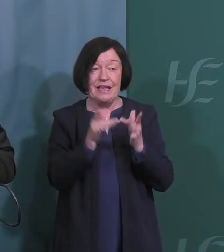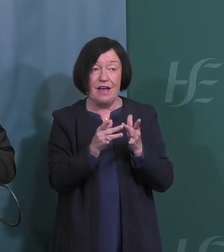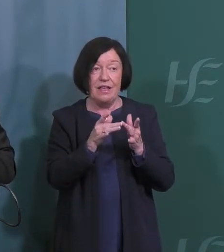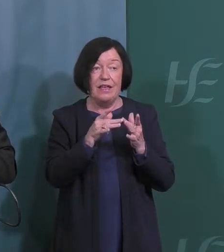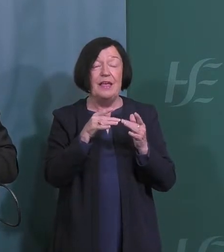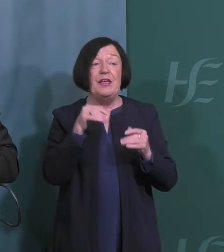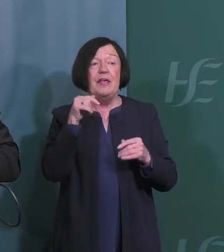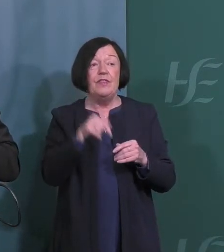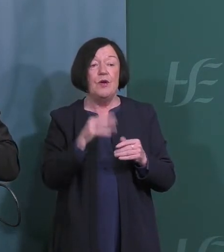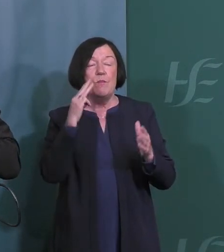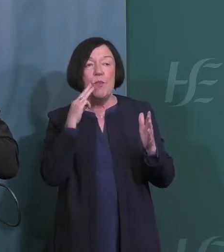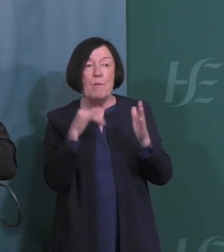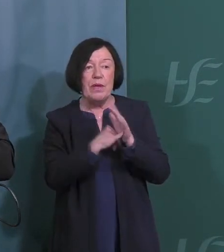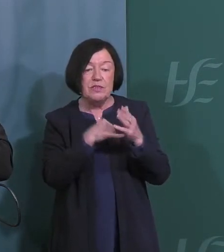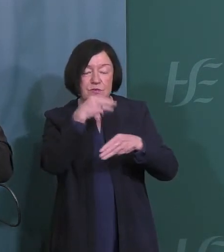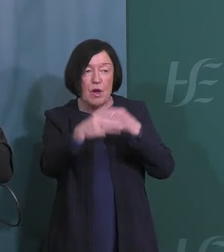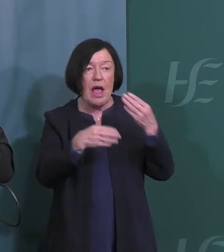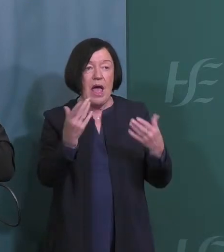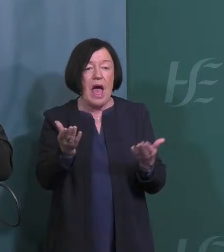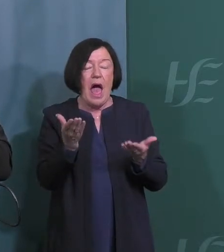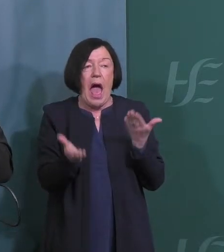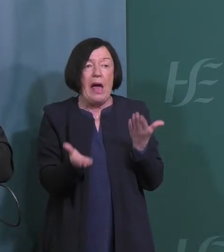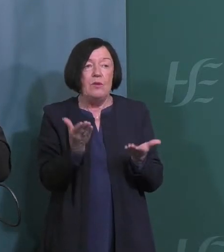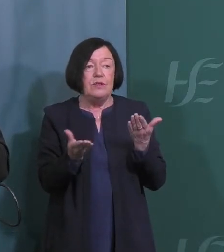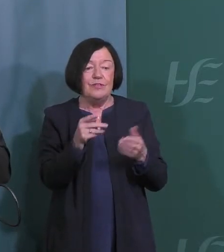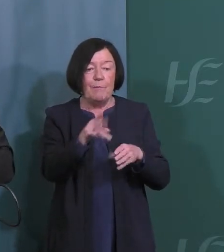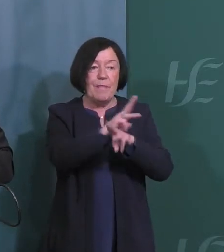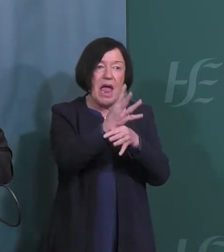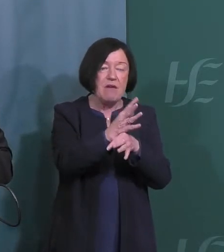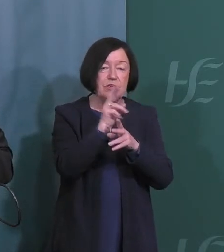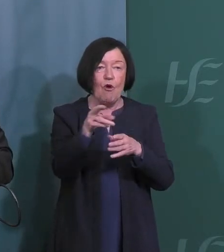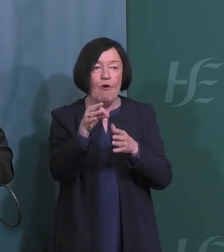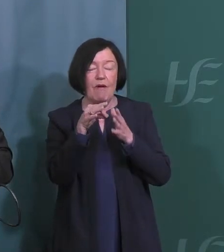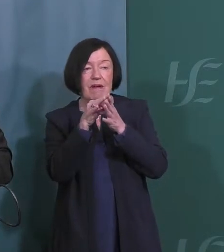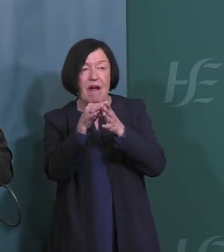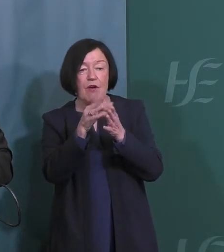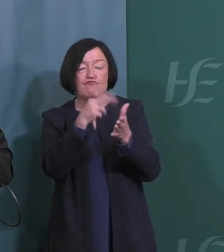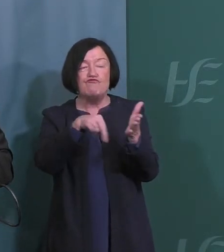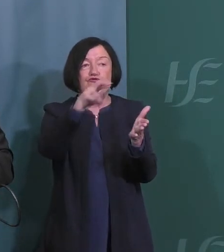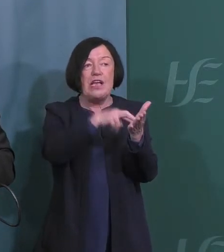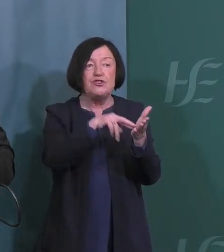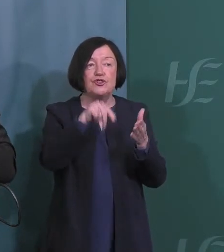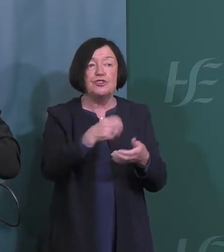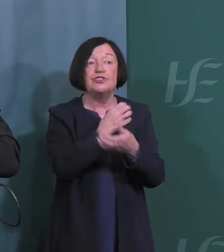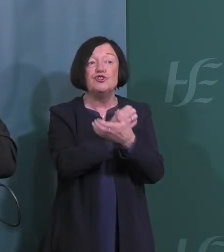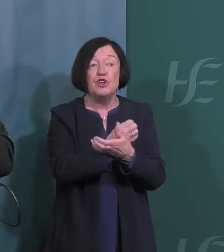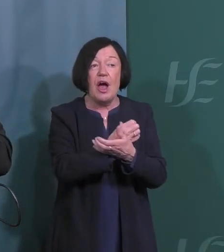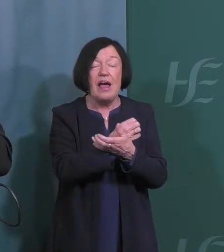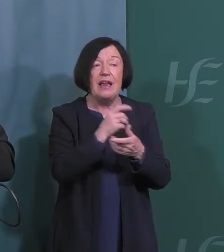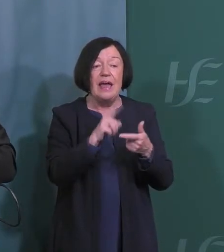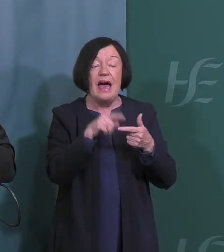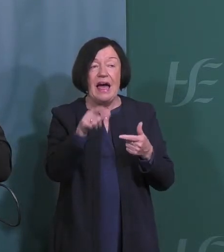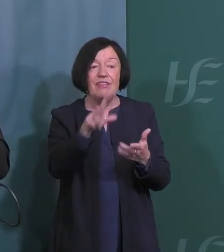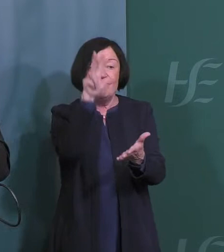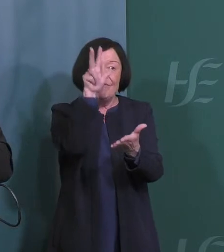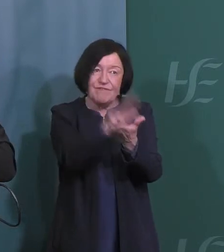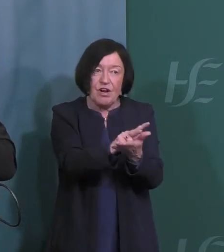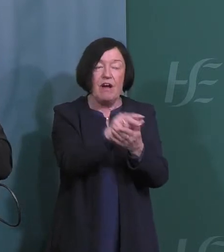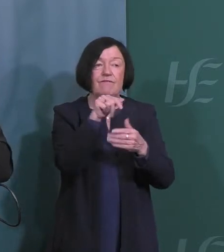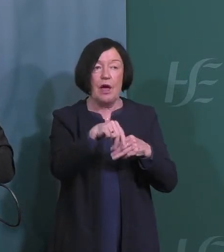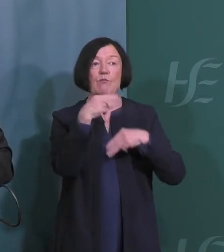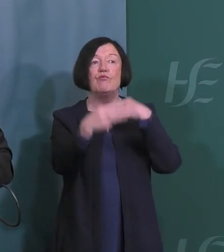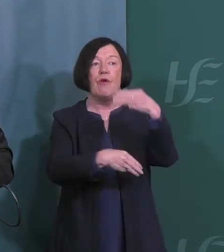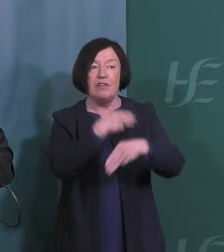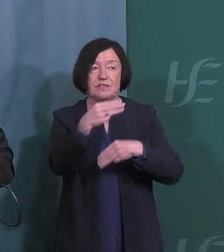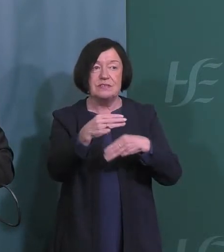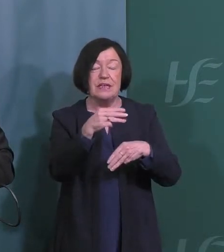consent process, how about the process by where the parent or guardian registers the child, and indeed the verification of that process